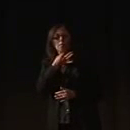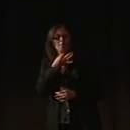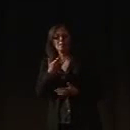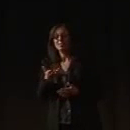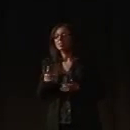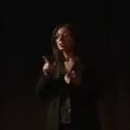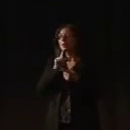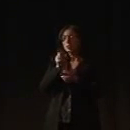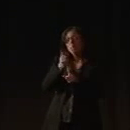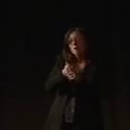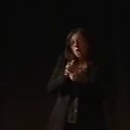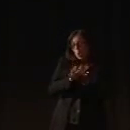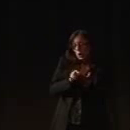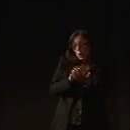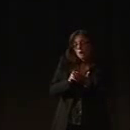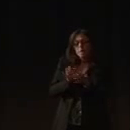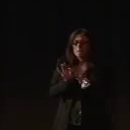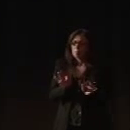that learning also offers